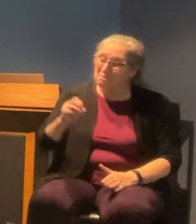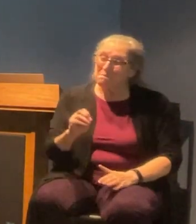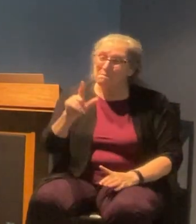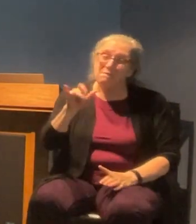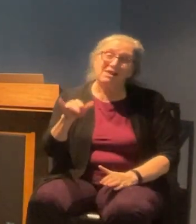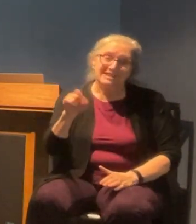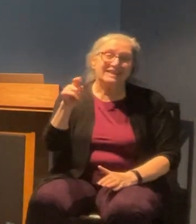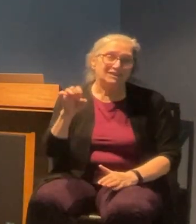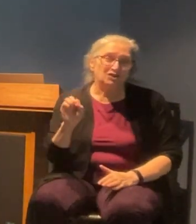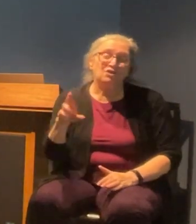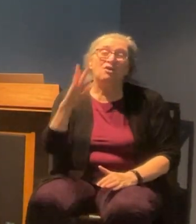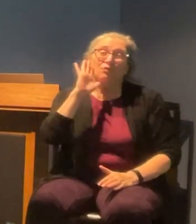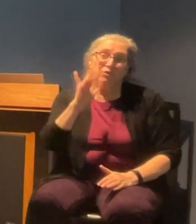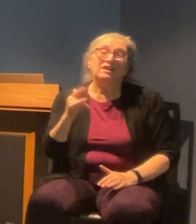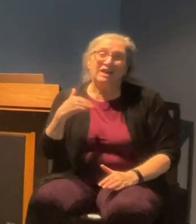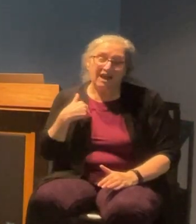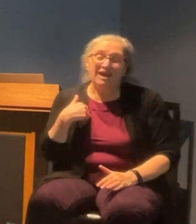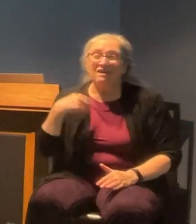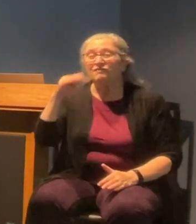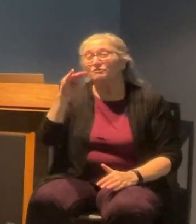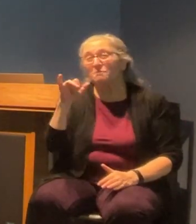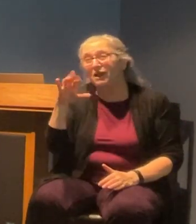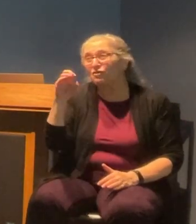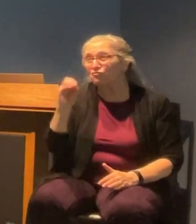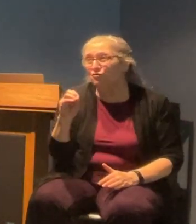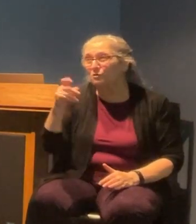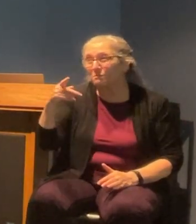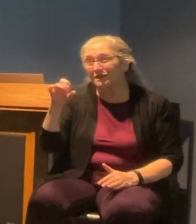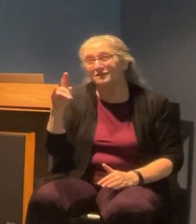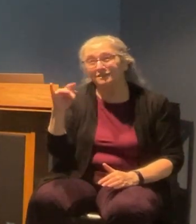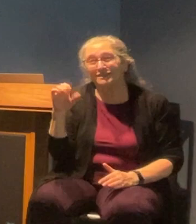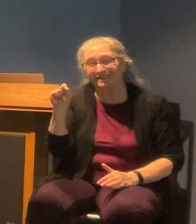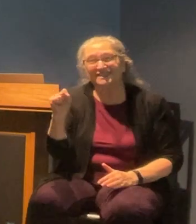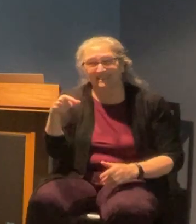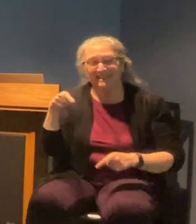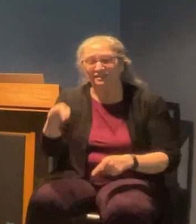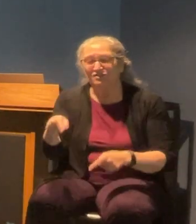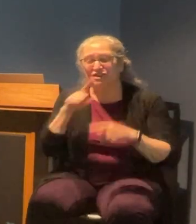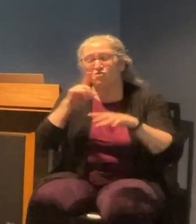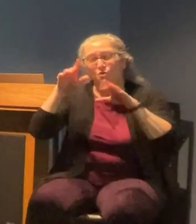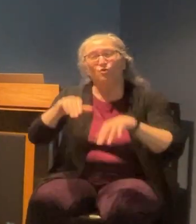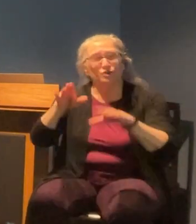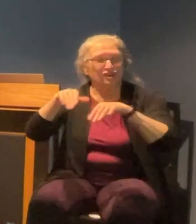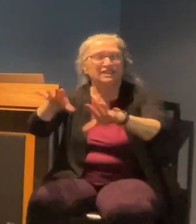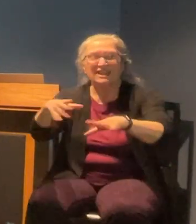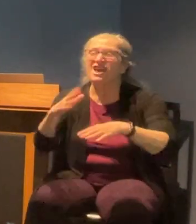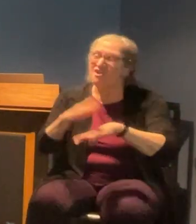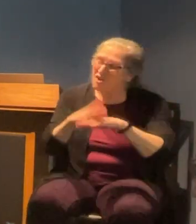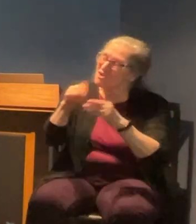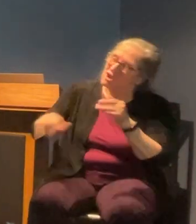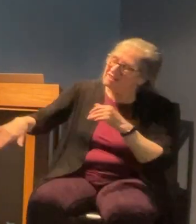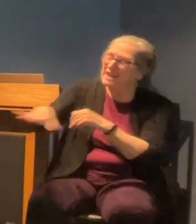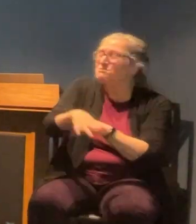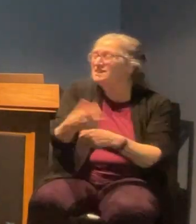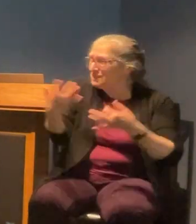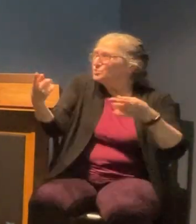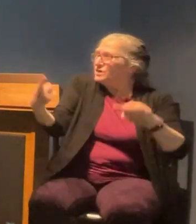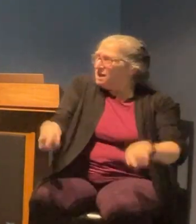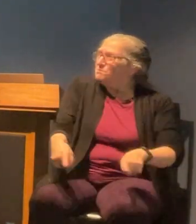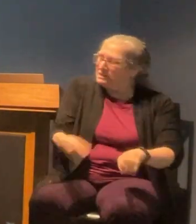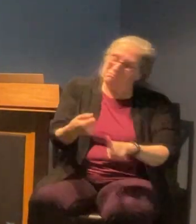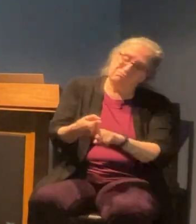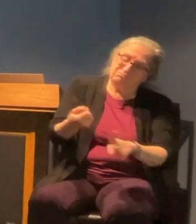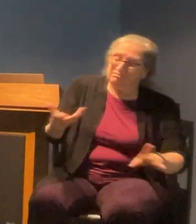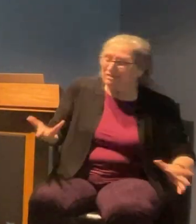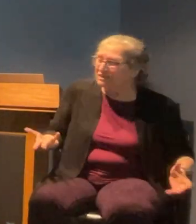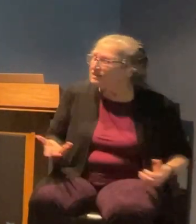to have microplastics in the ocean and on the land, because that material is going to result in that outcome. I